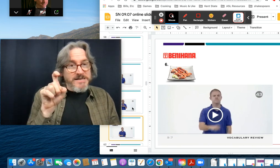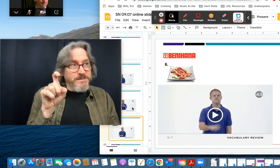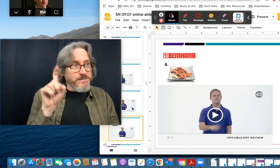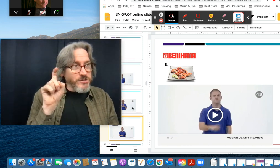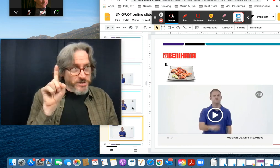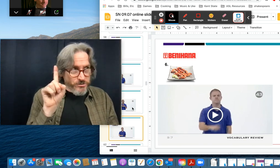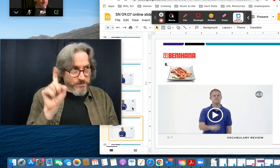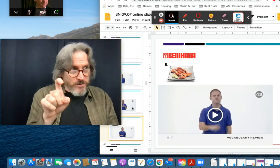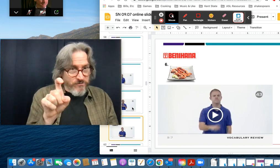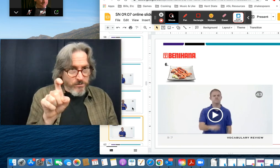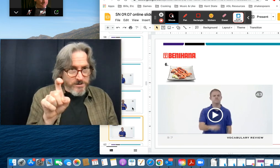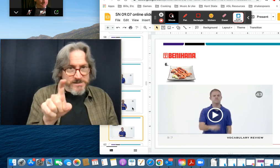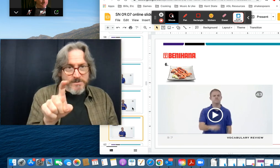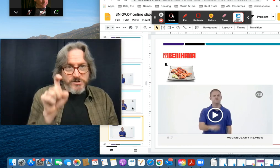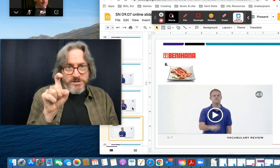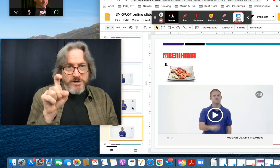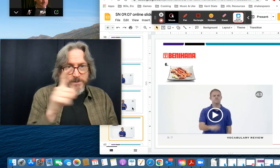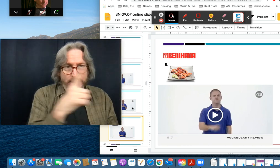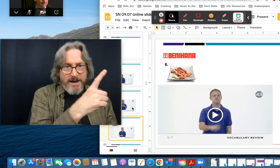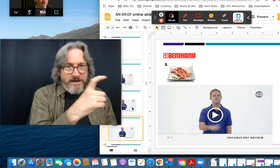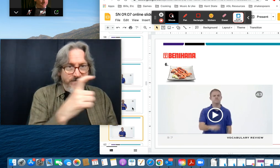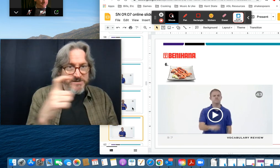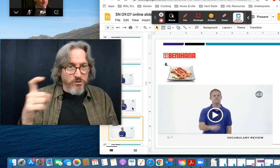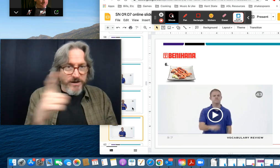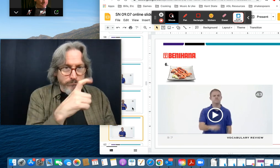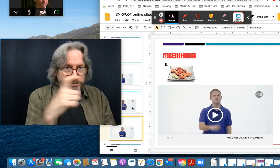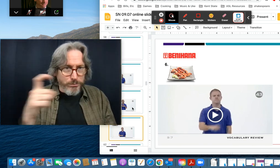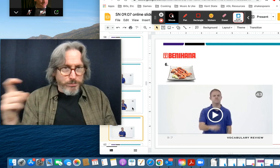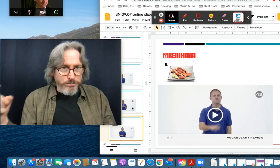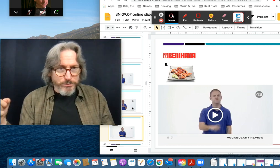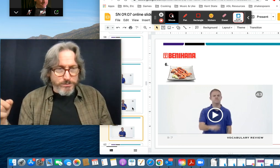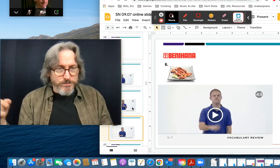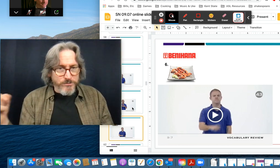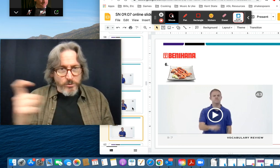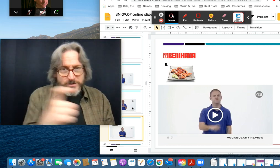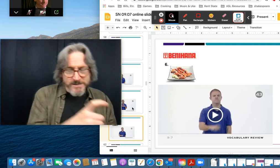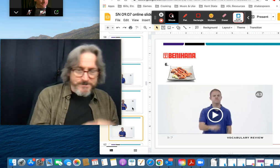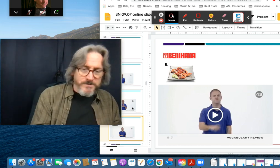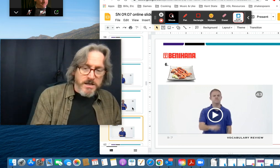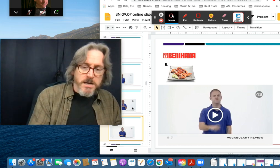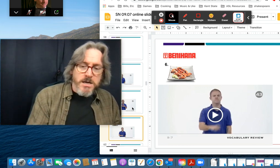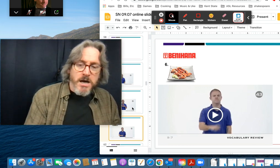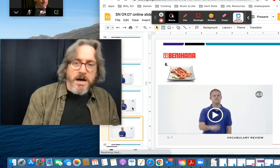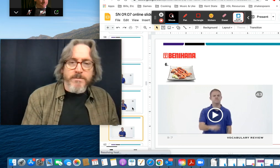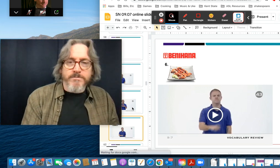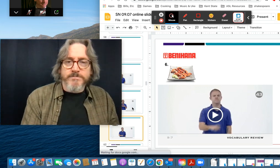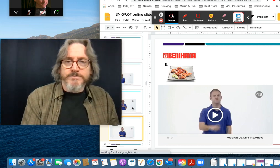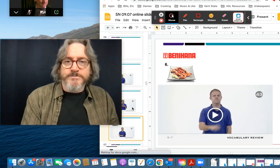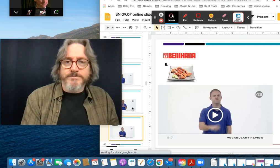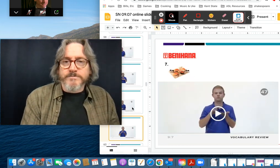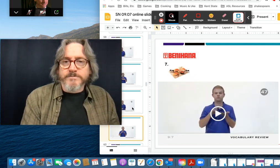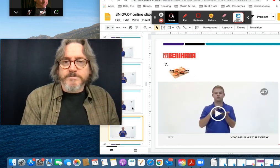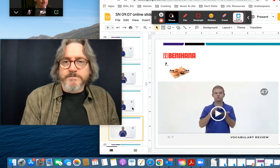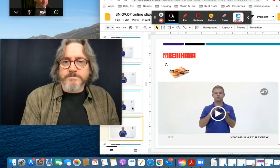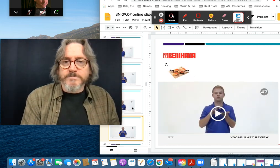Shrimp. And sometimes you see shrimp going forward. Sometimes you see it going back if it's moving. Or this.